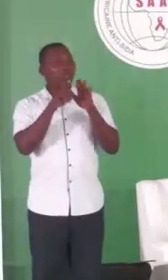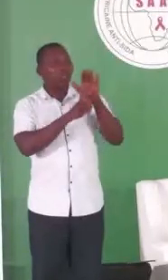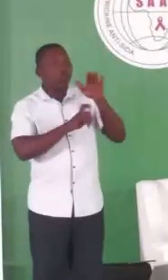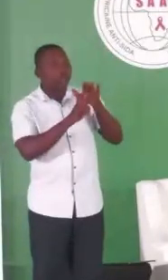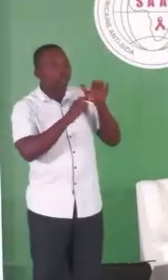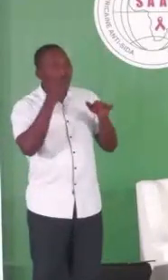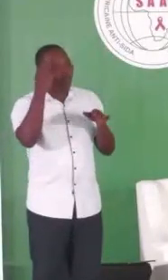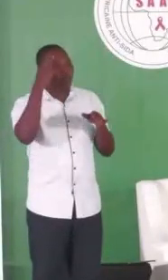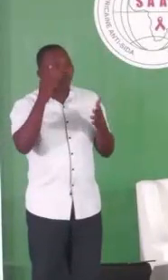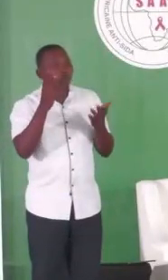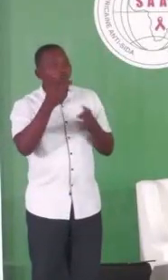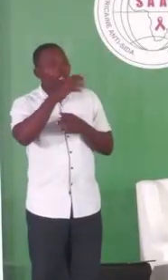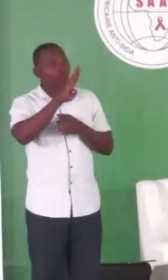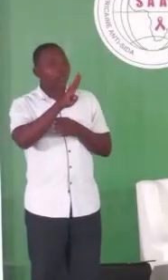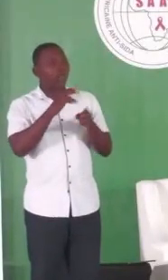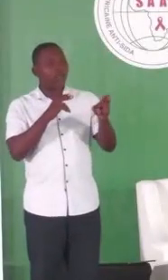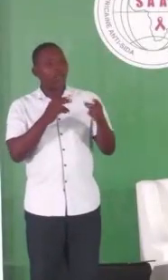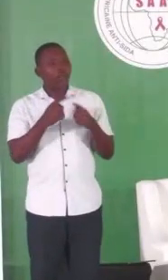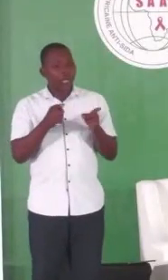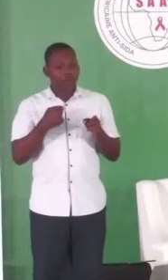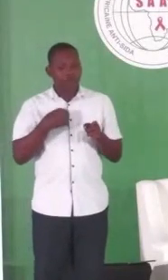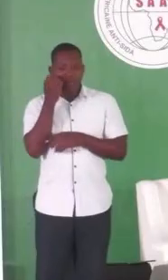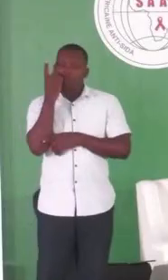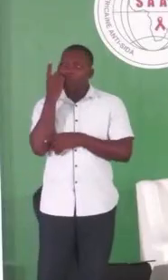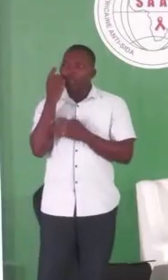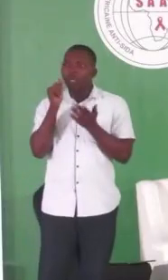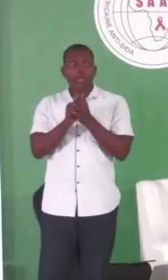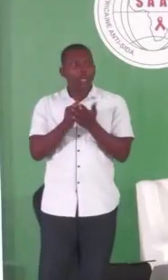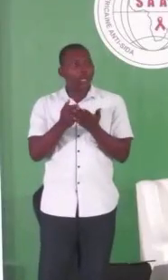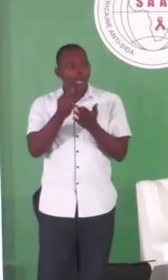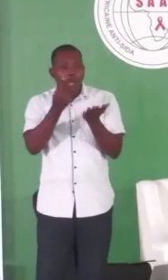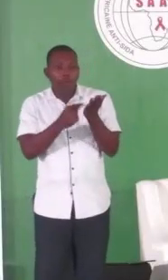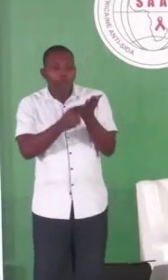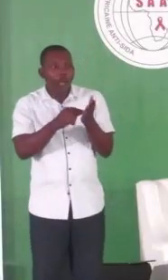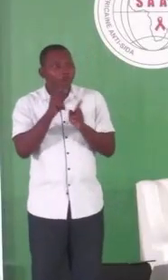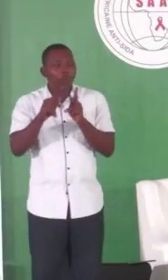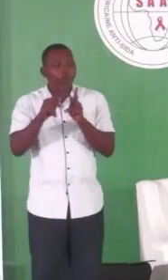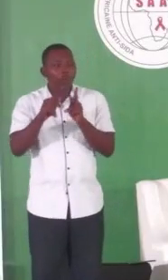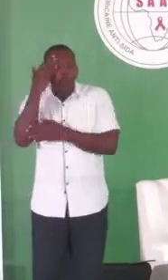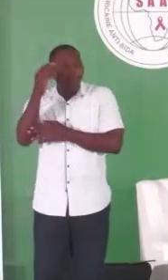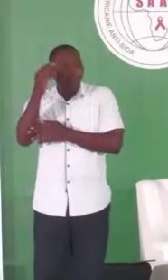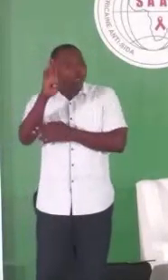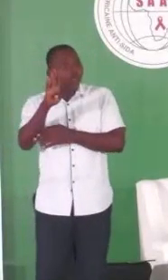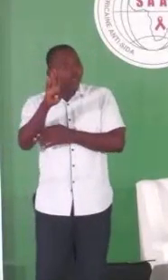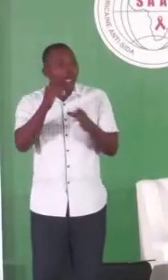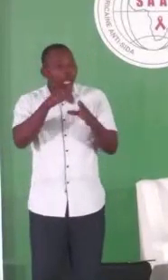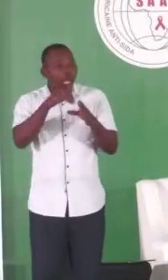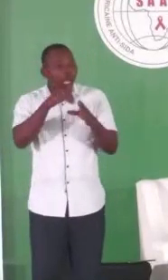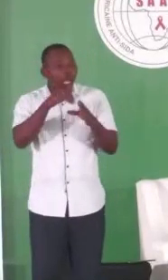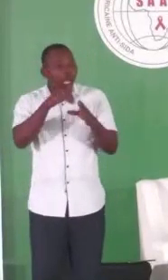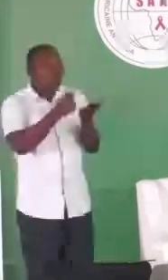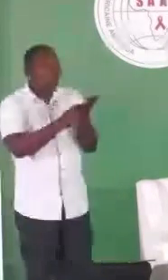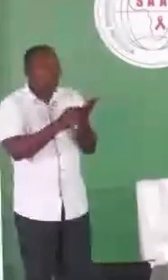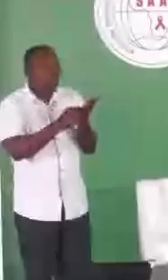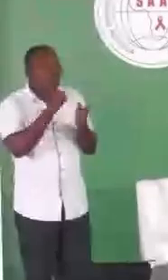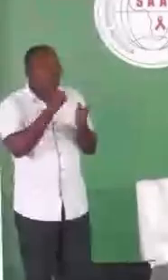completely surprised if any Ugandan does not recognize viral hepatitis. In Uganda, not only did they screen the